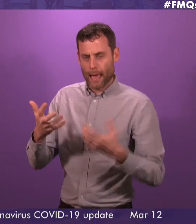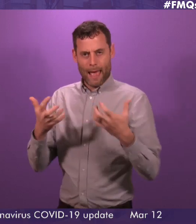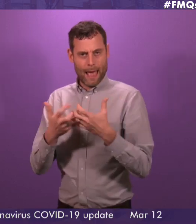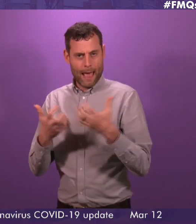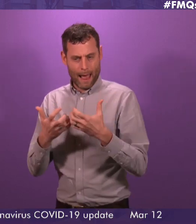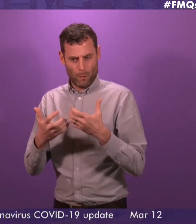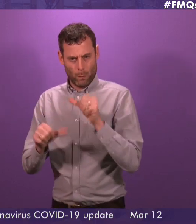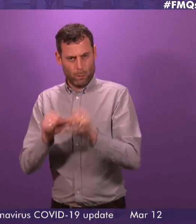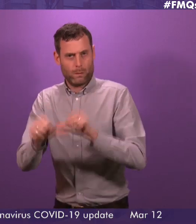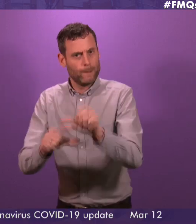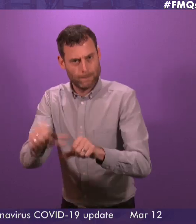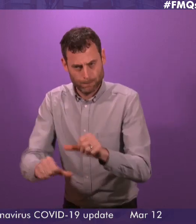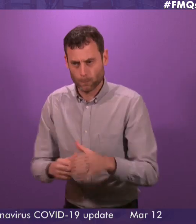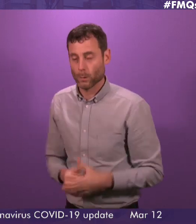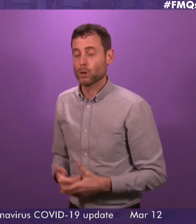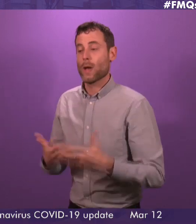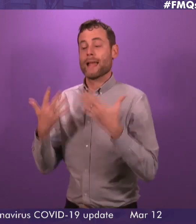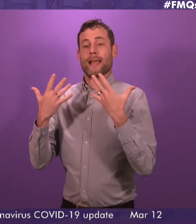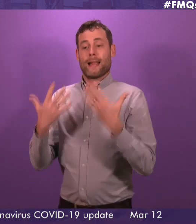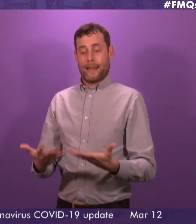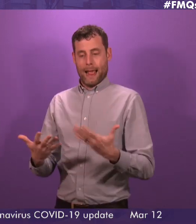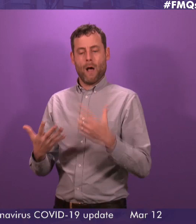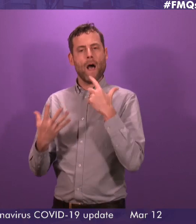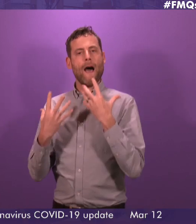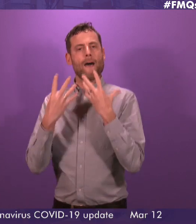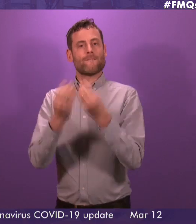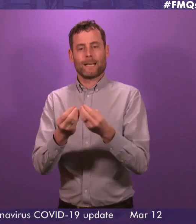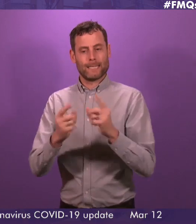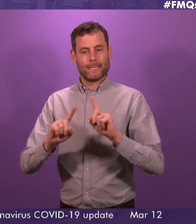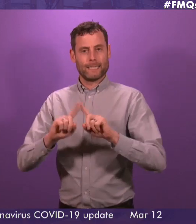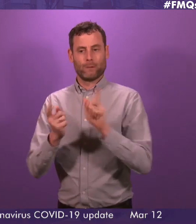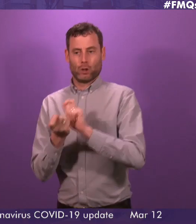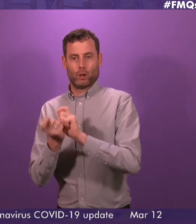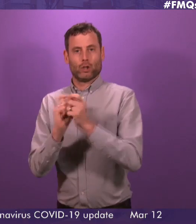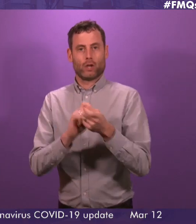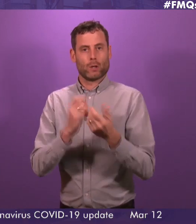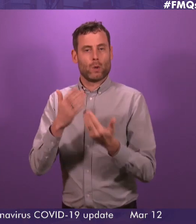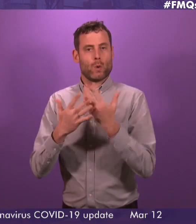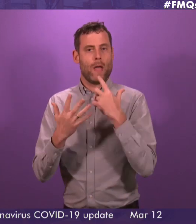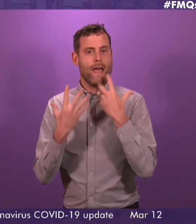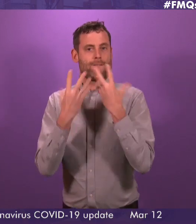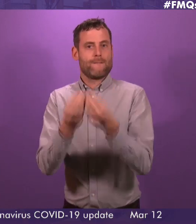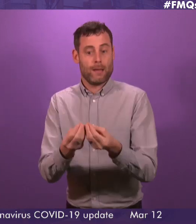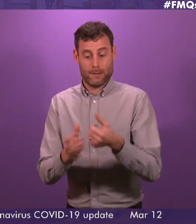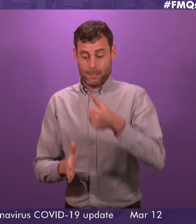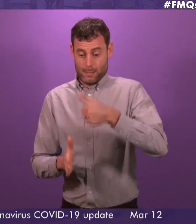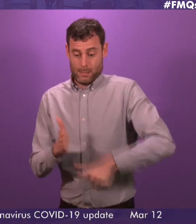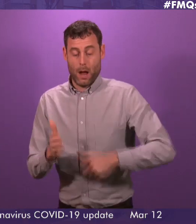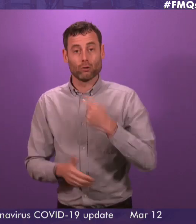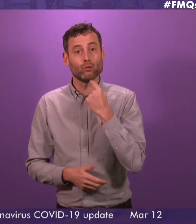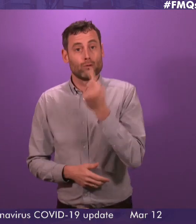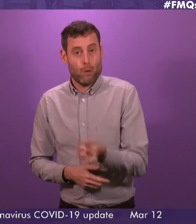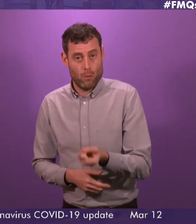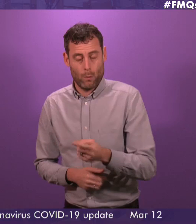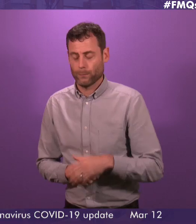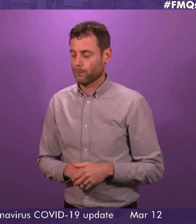are taken. So the advice has changed as follows. From tomorrow,